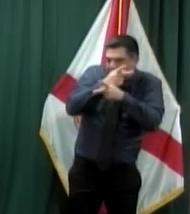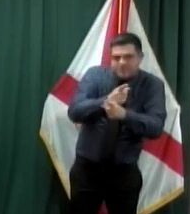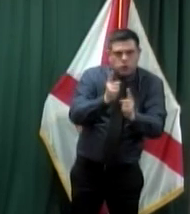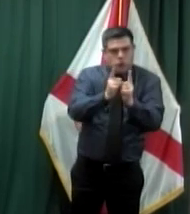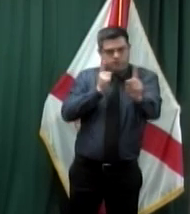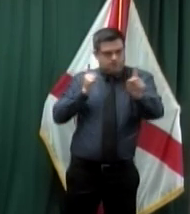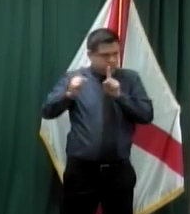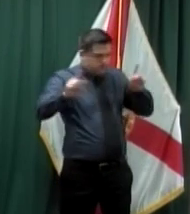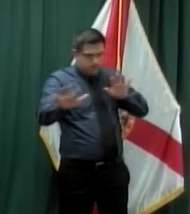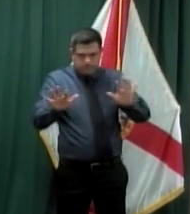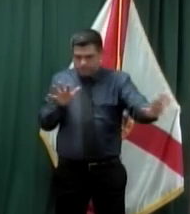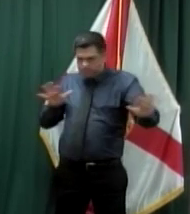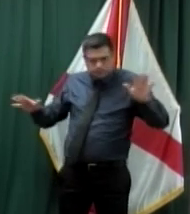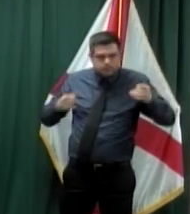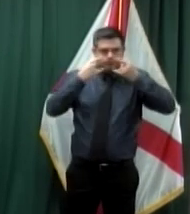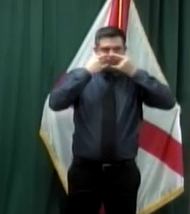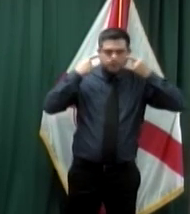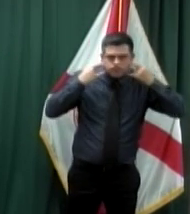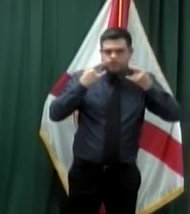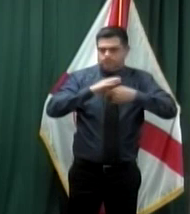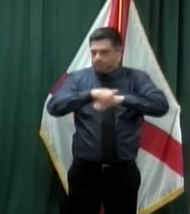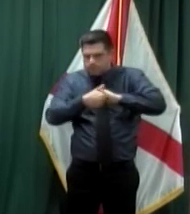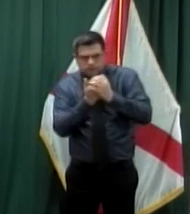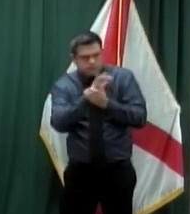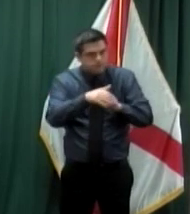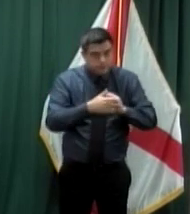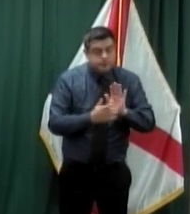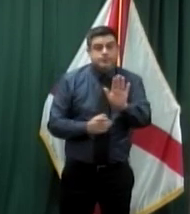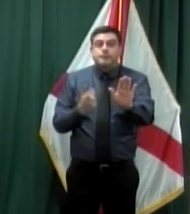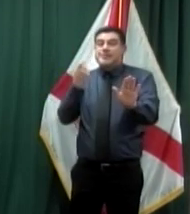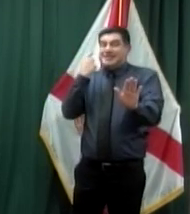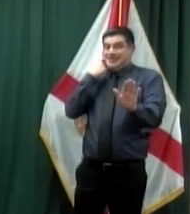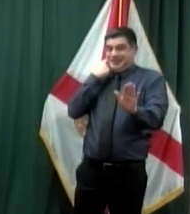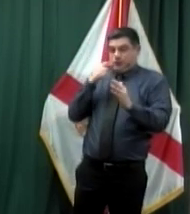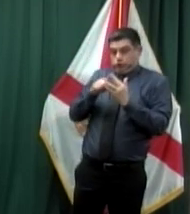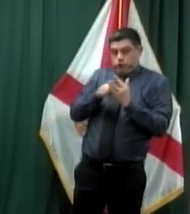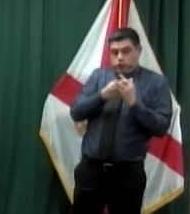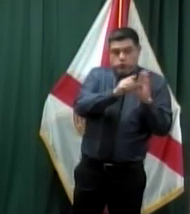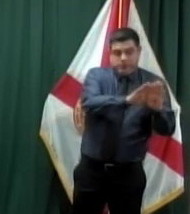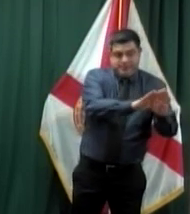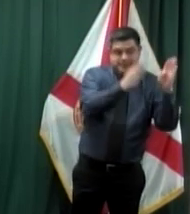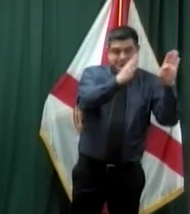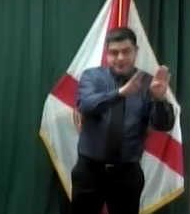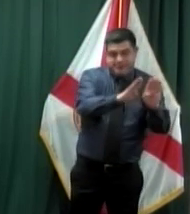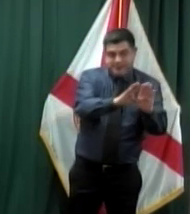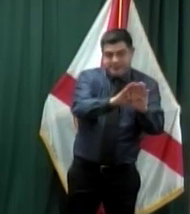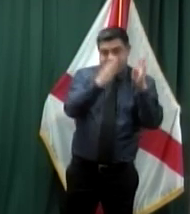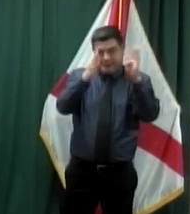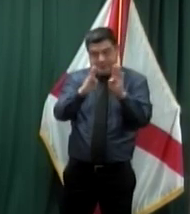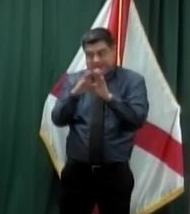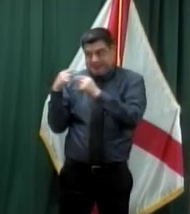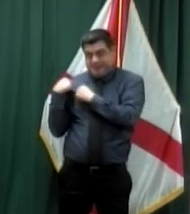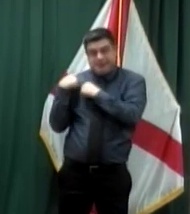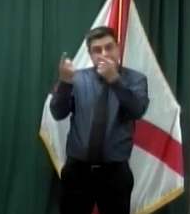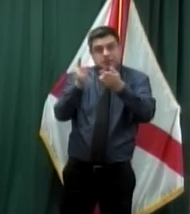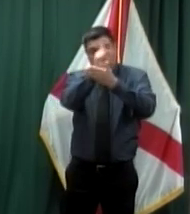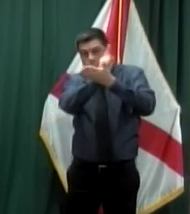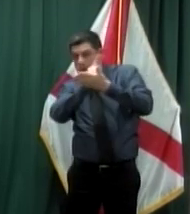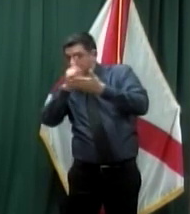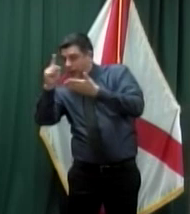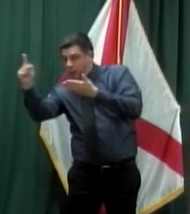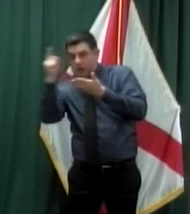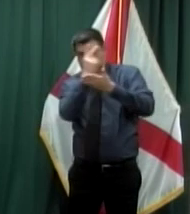just coming up on that 2 weeks after reopening, 25% partial, and now going to 50% in some areas. It's really too